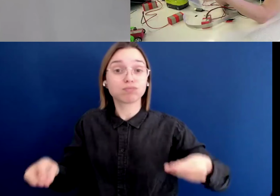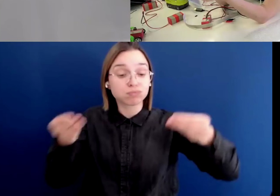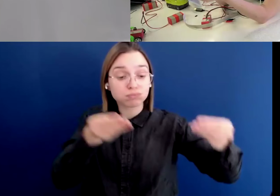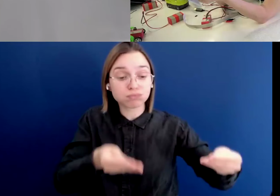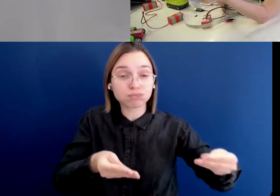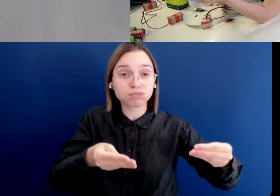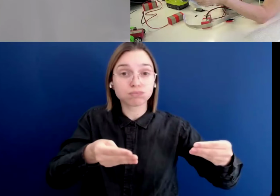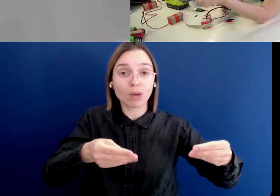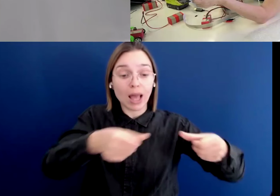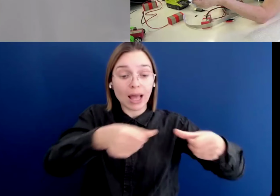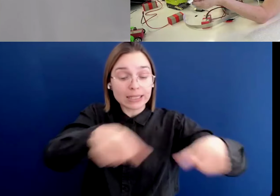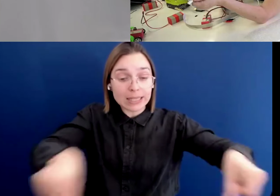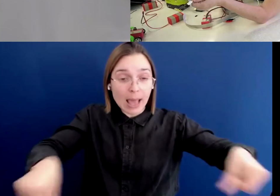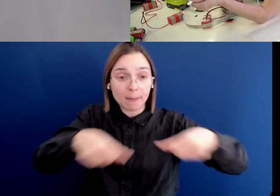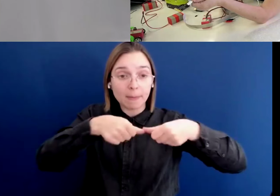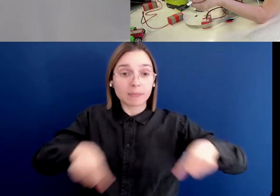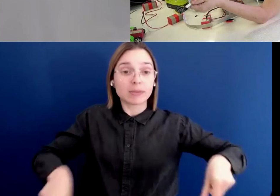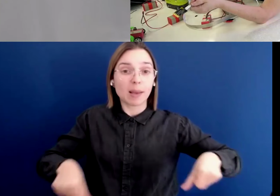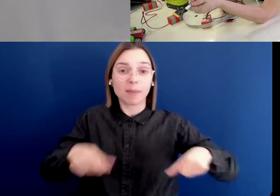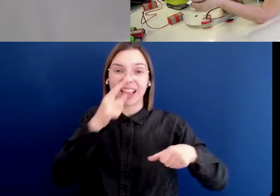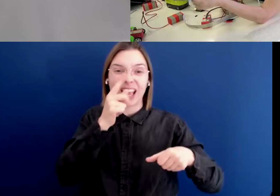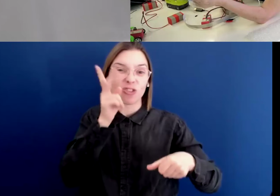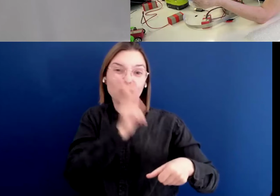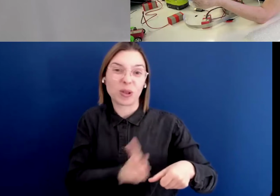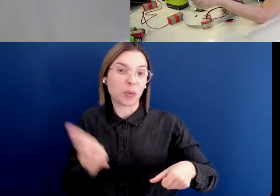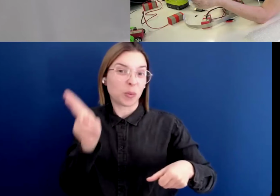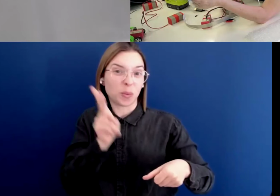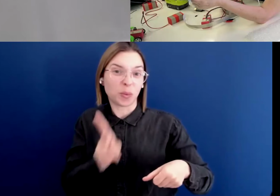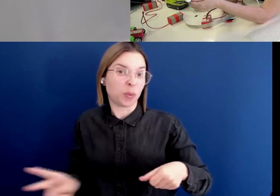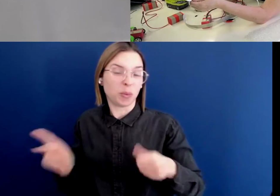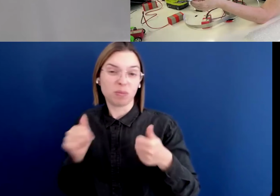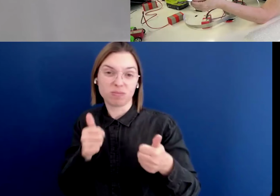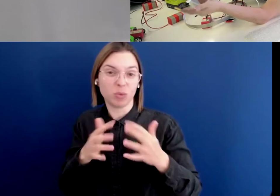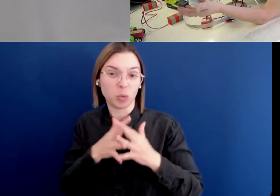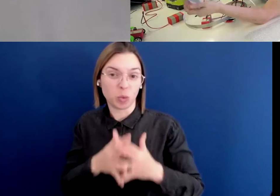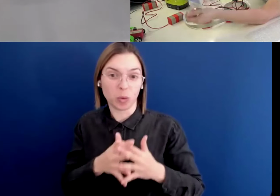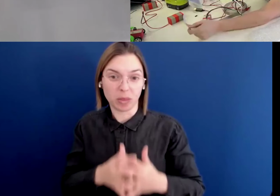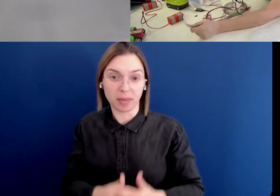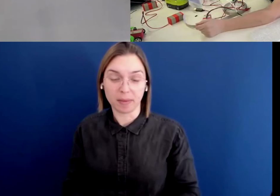not sure how many people are familiar with it, but this would be a very, very